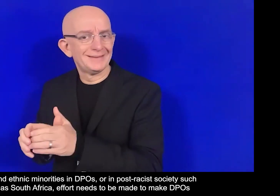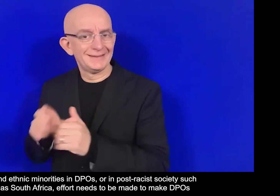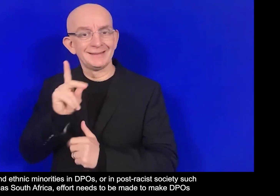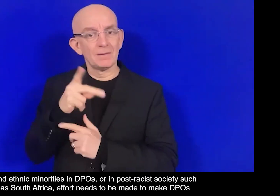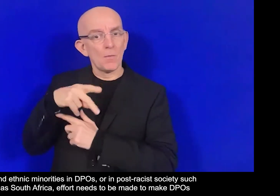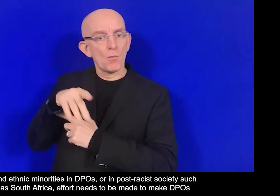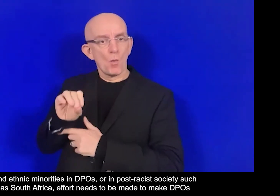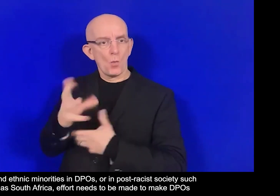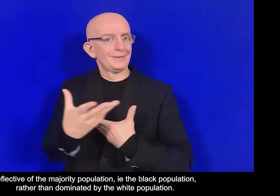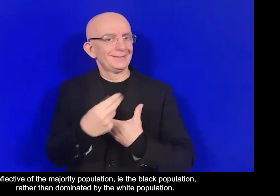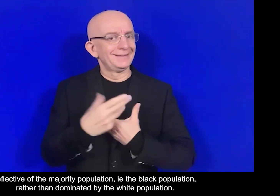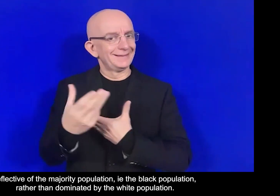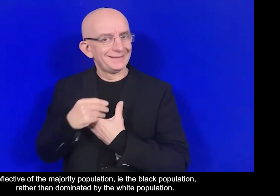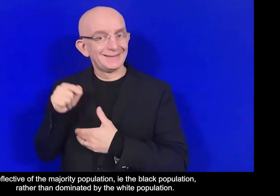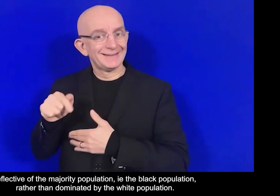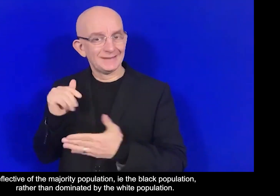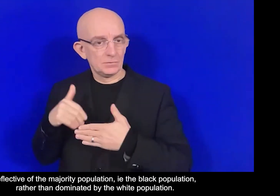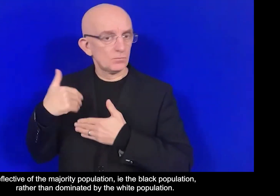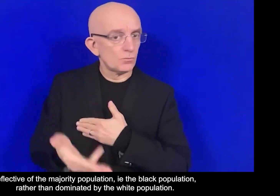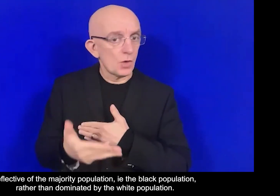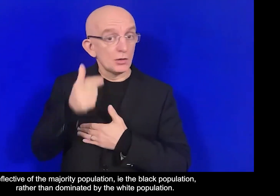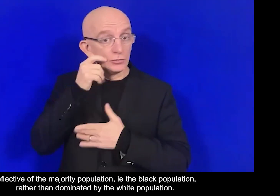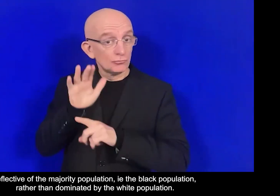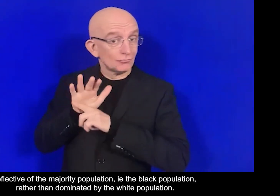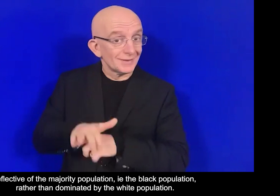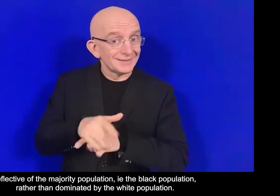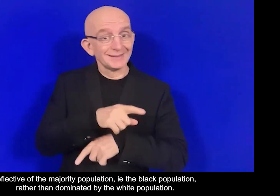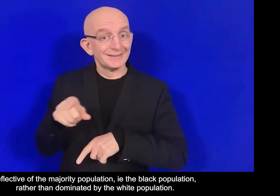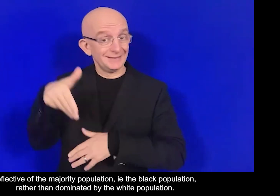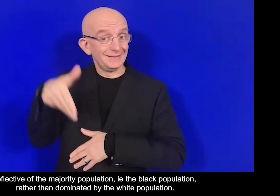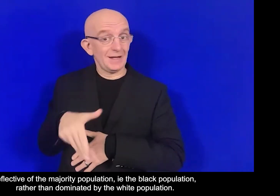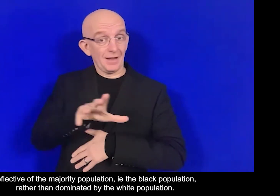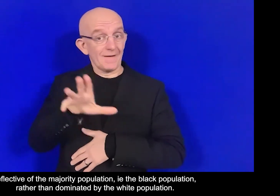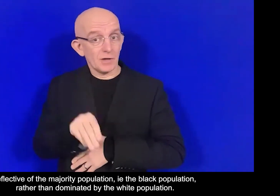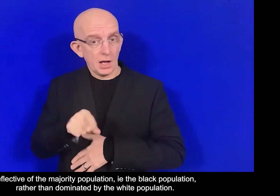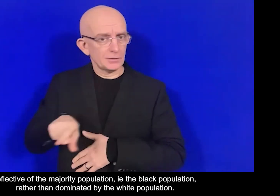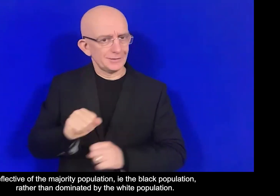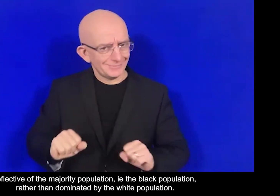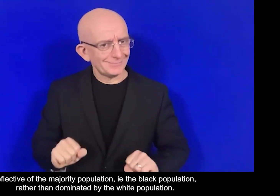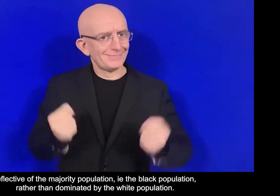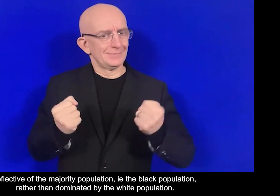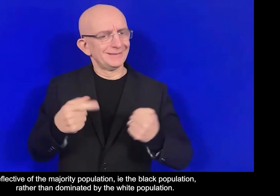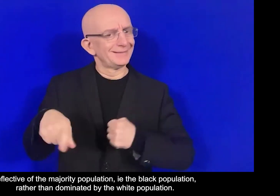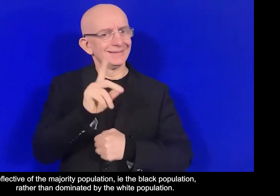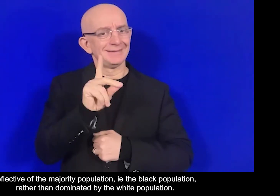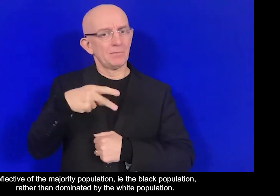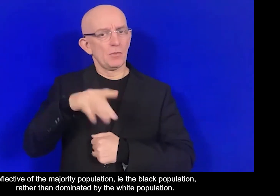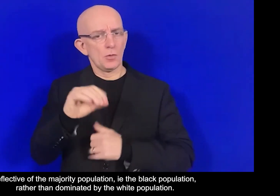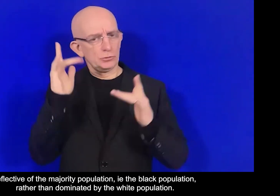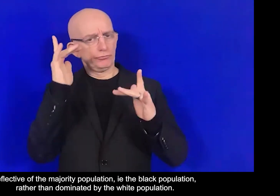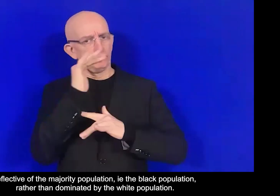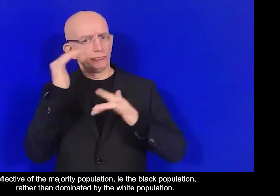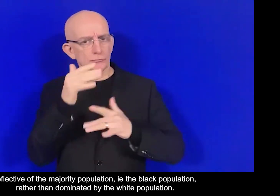to make DPOs reflective of the majority population, i.e. the black population rather than dominated by the